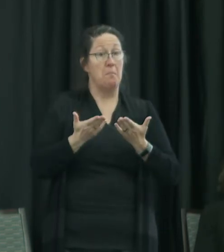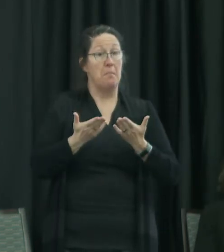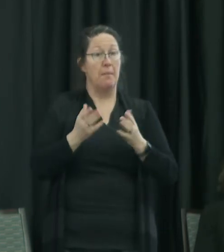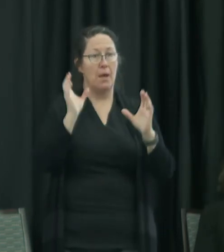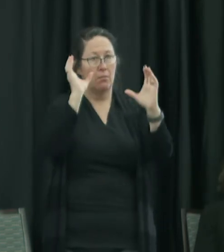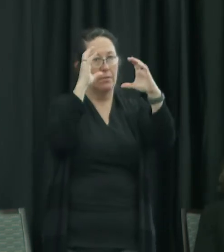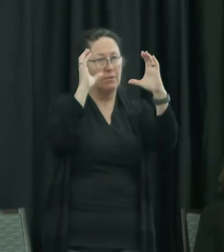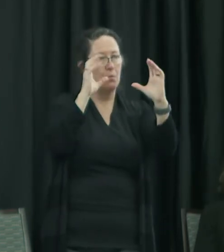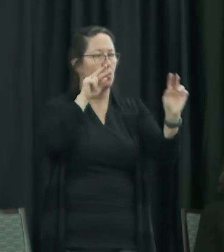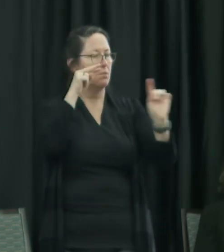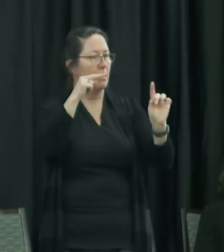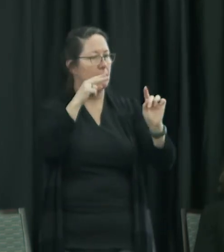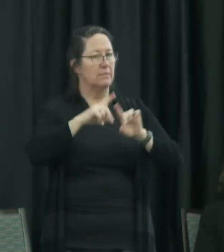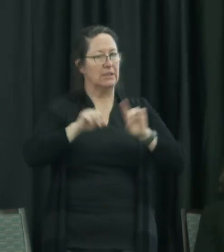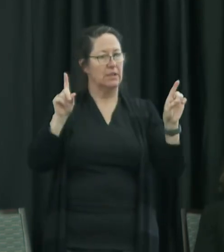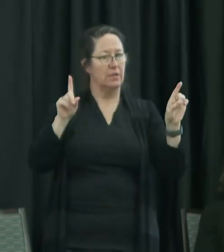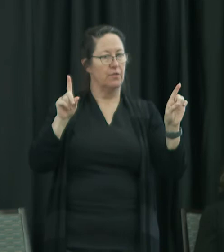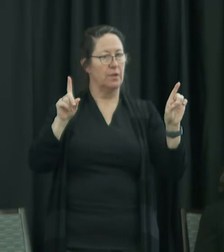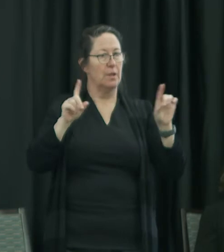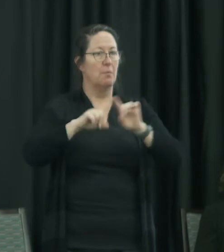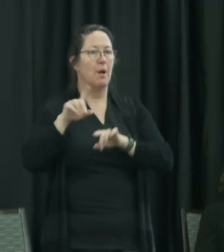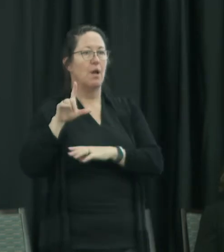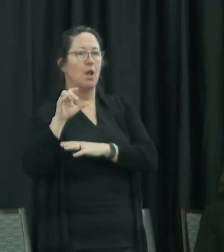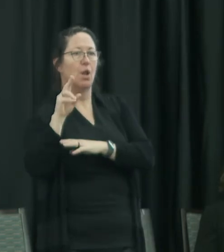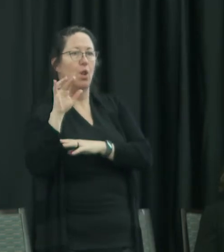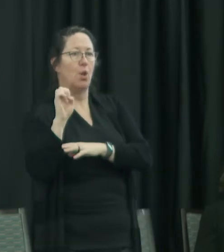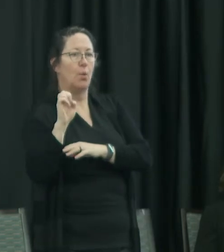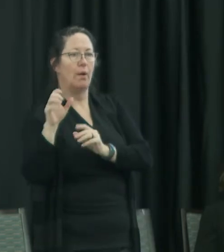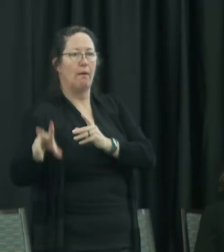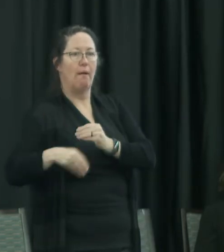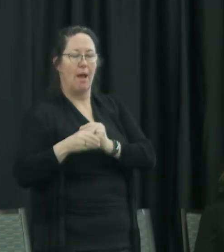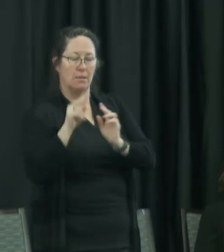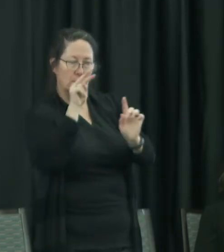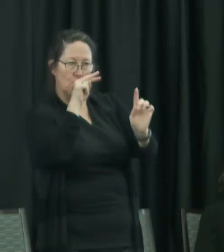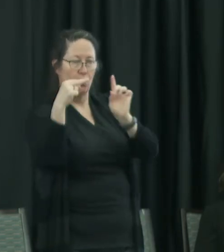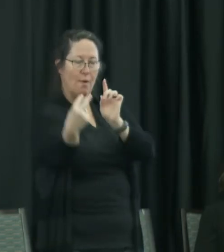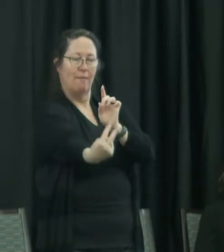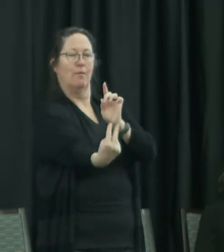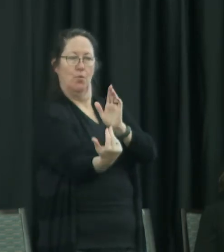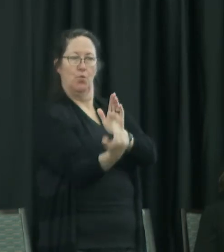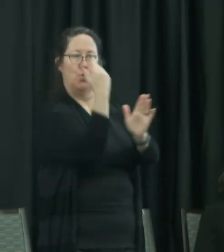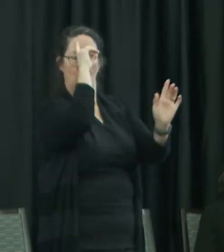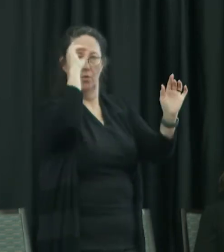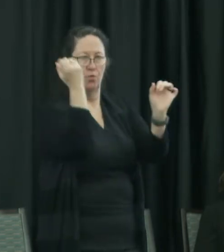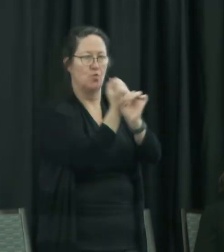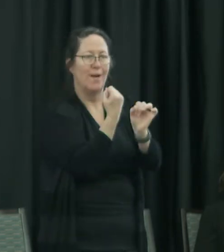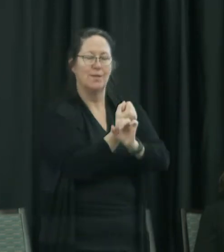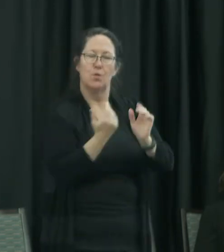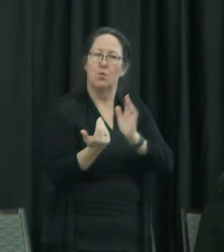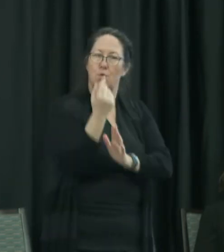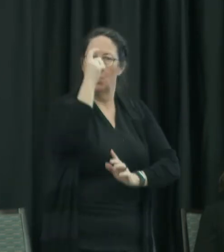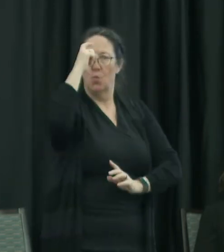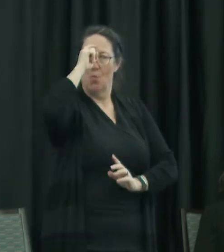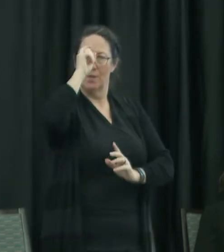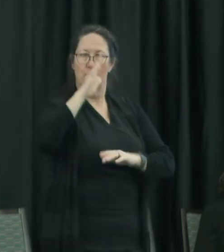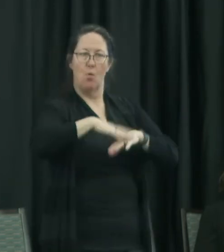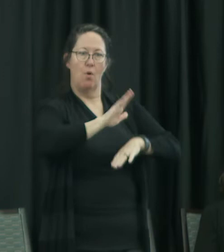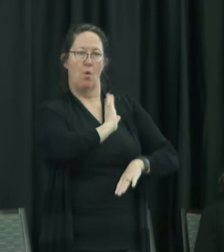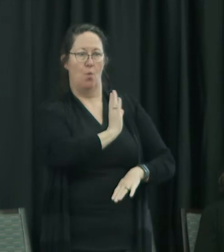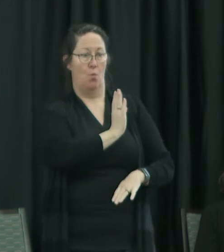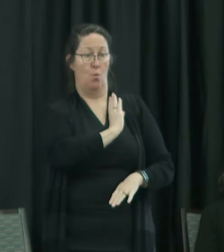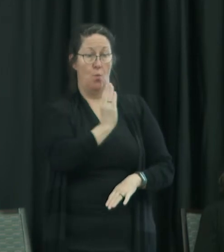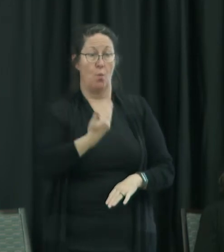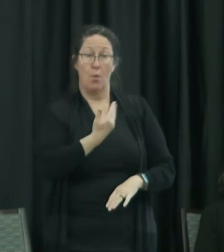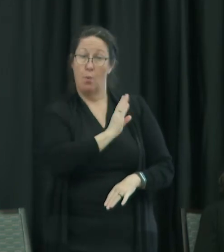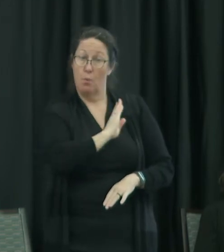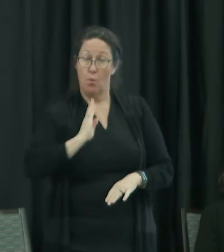look at life might be different, but Louis adds valuable insights, strategies, and wisdom to the board. Last